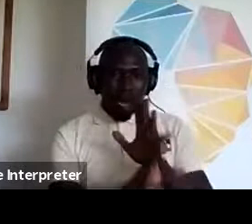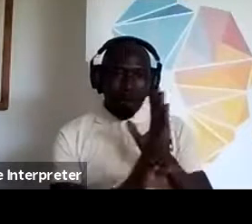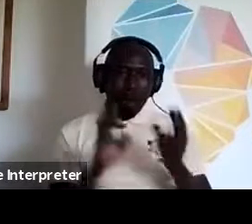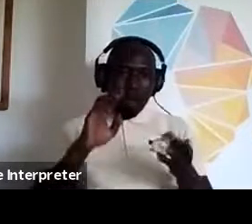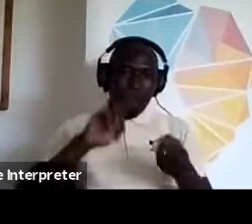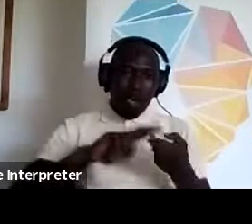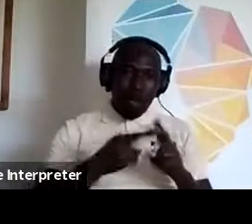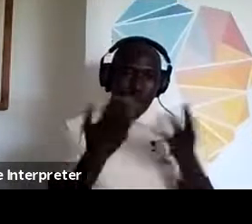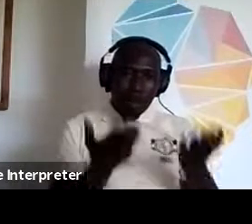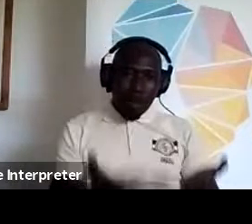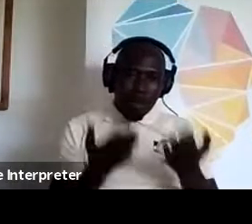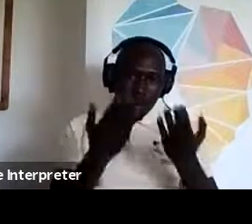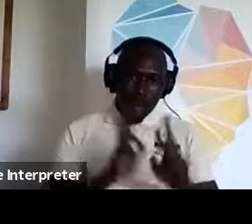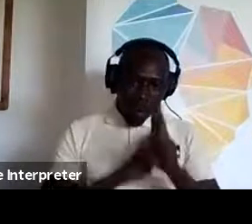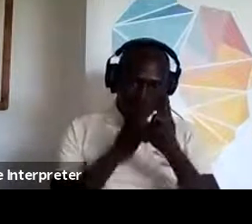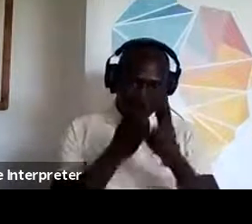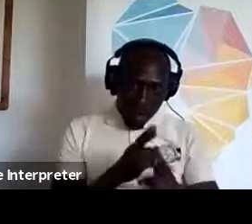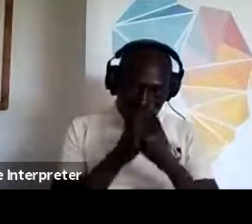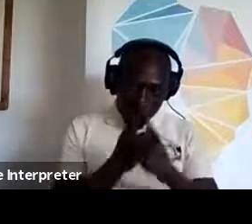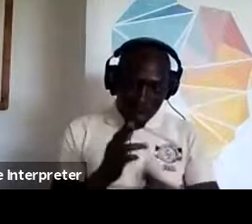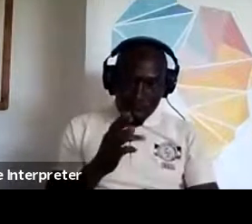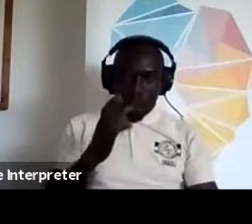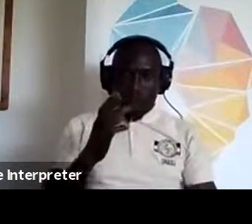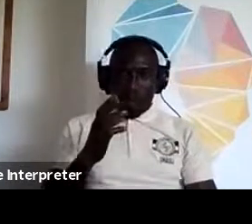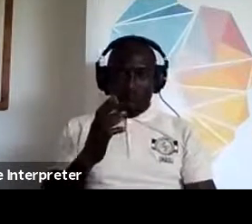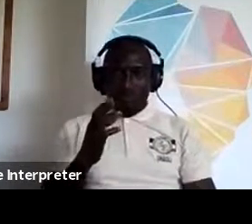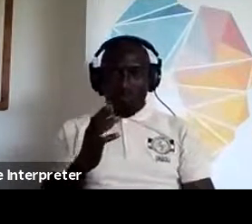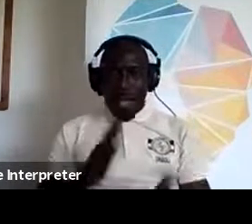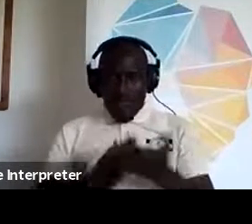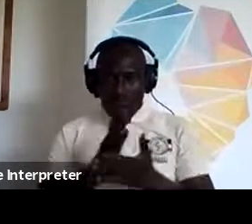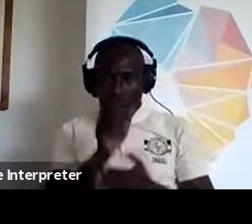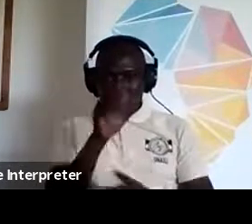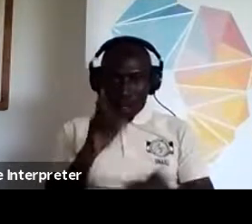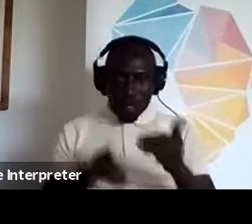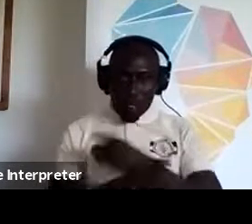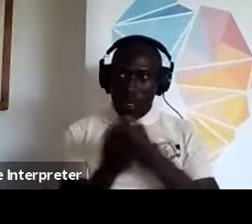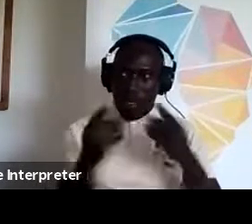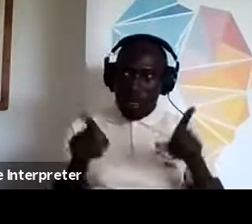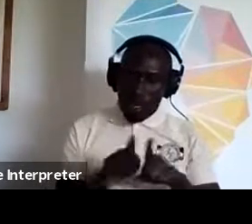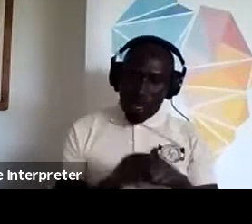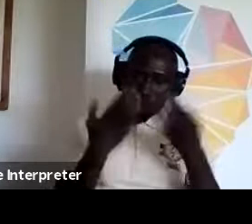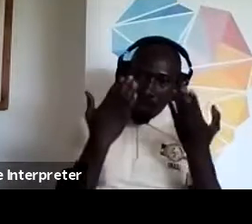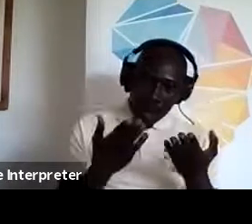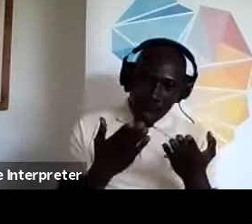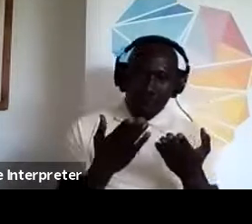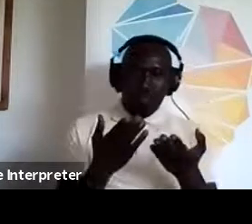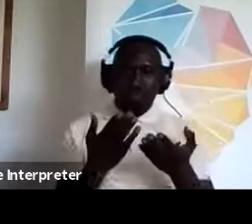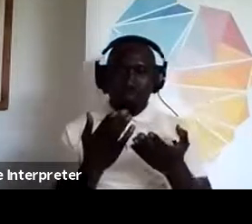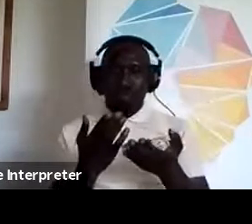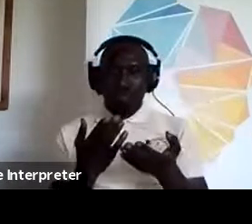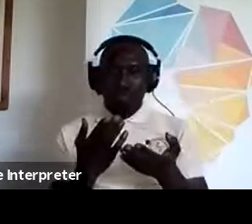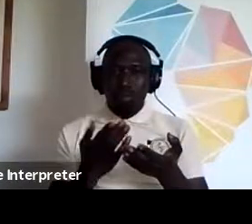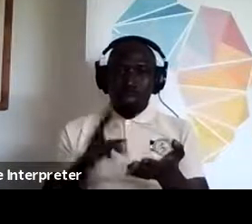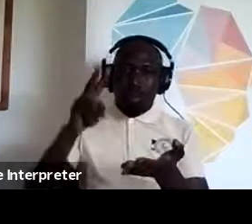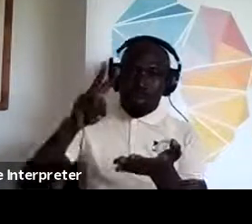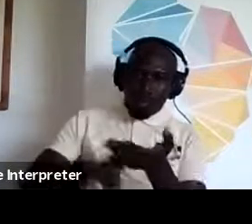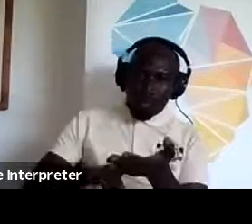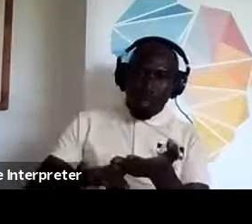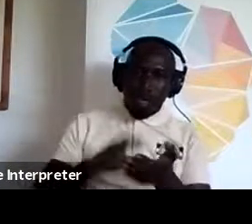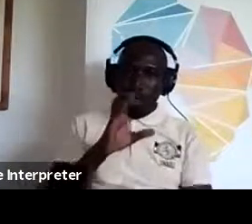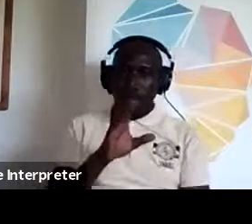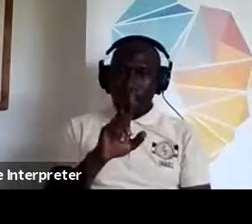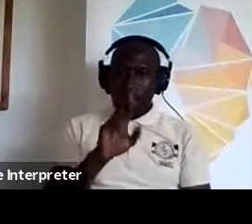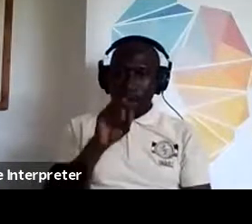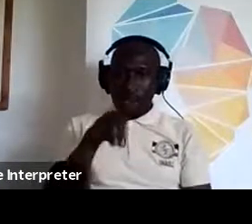and respecting rights for personal stability was concerned. We, of course, had the ratified the CRPD. We